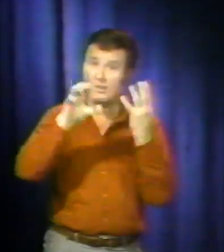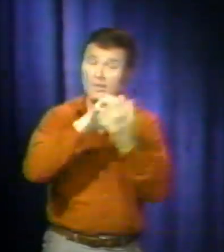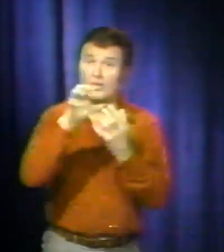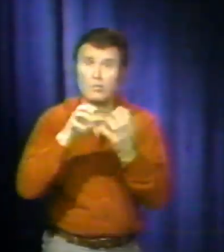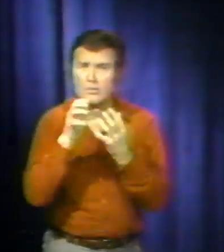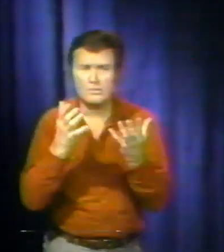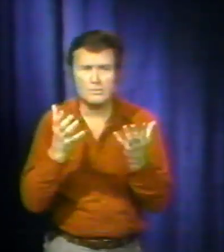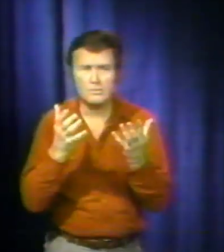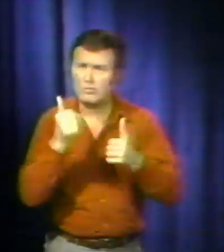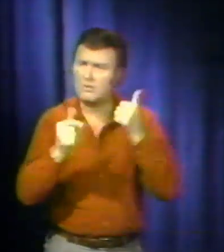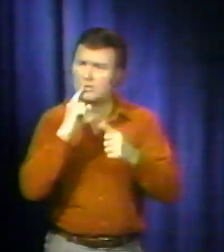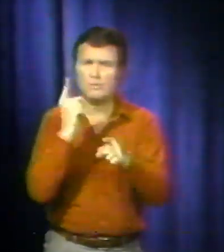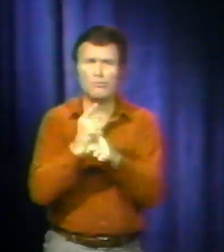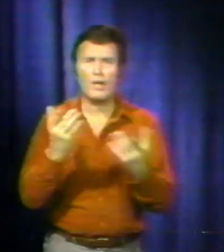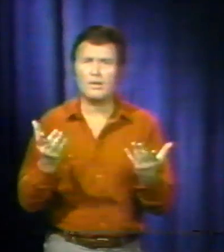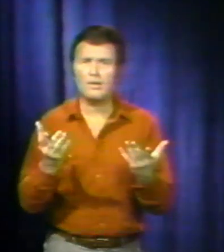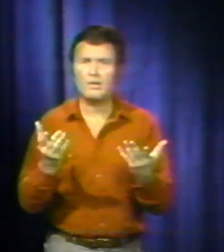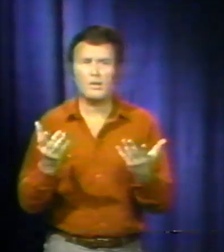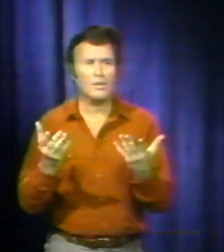became confused. Who was right?